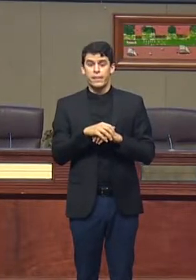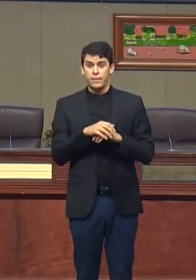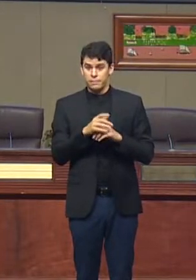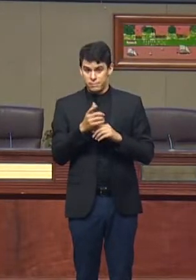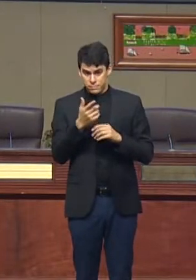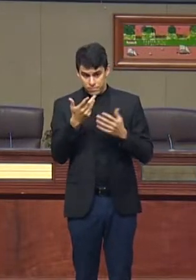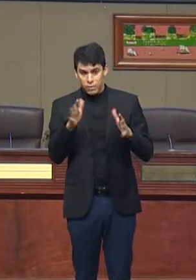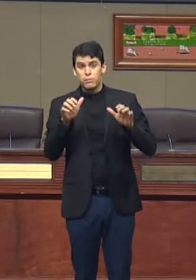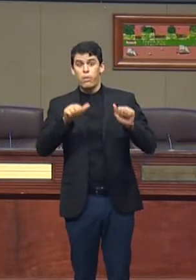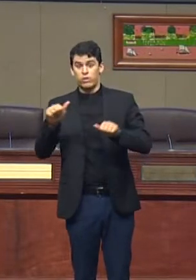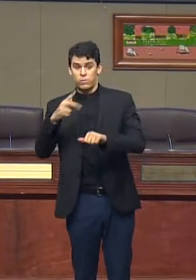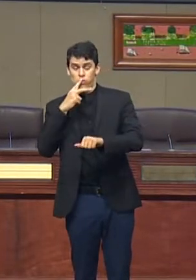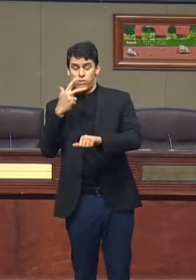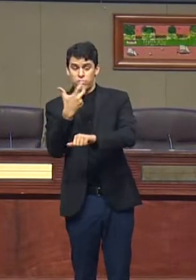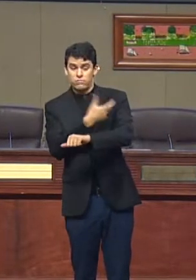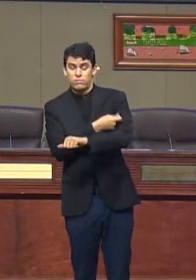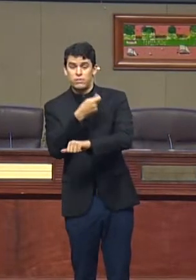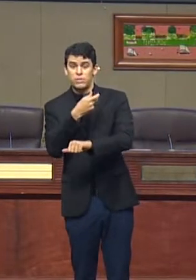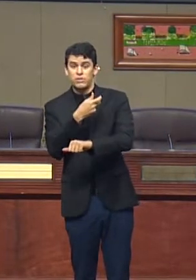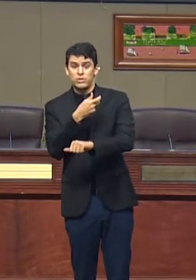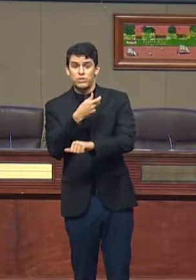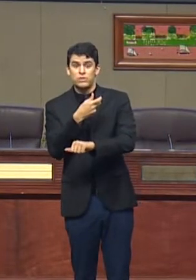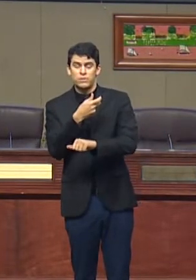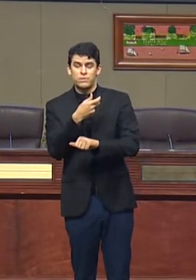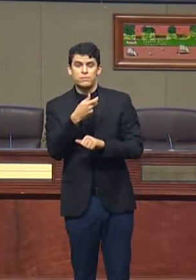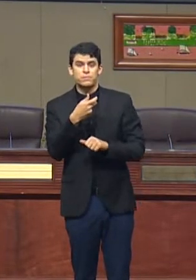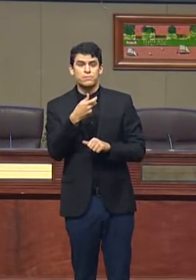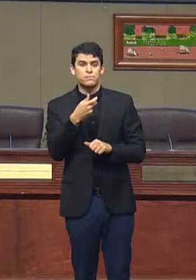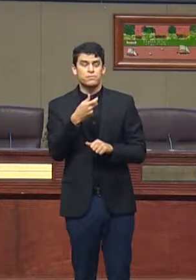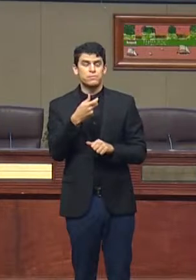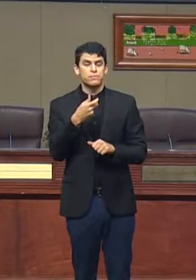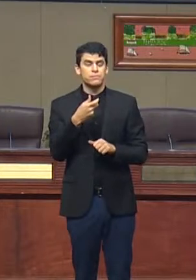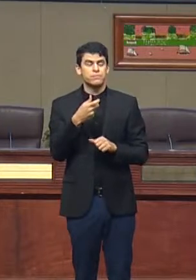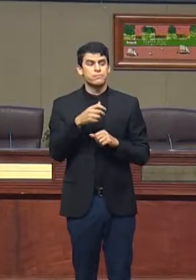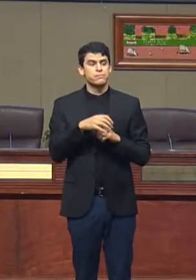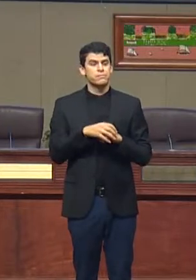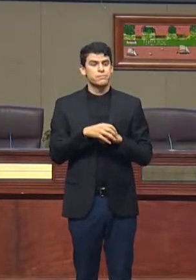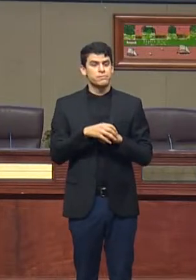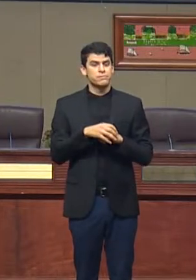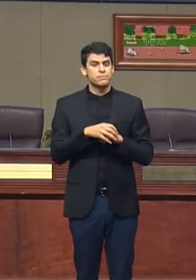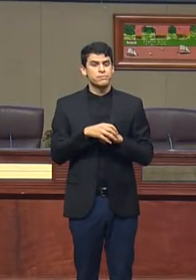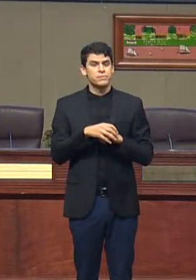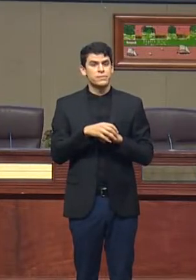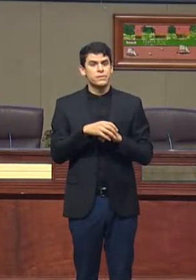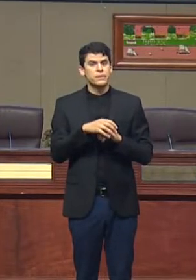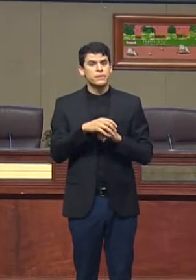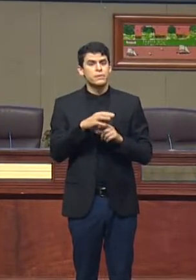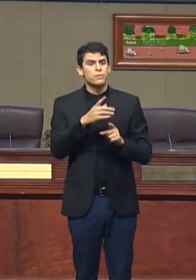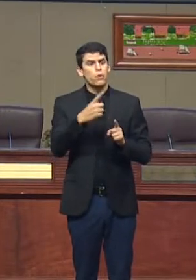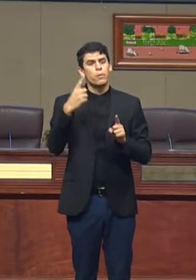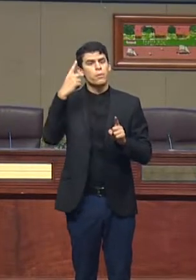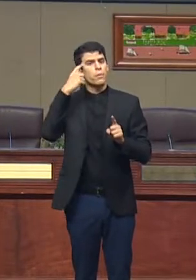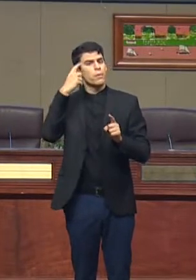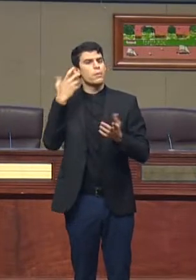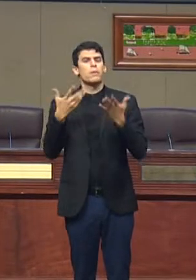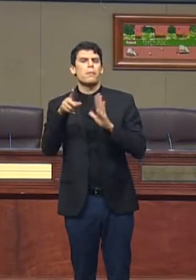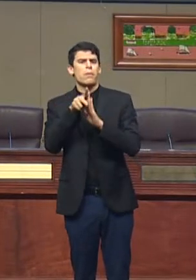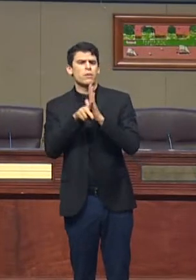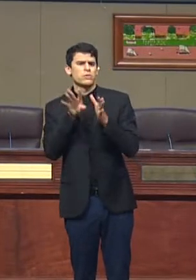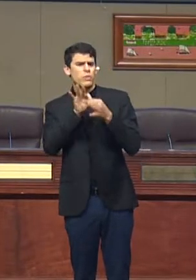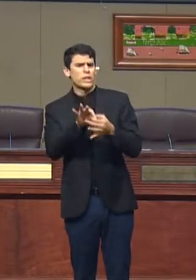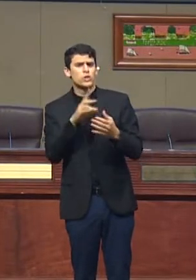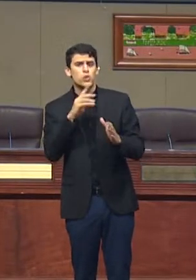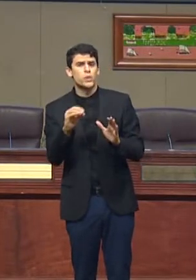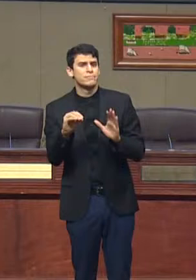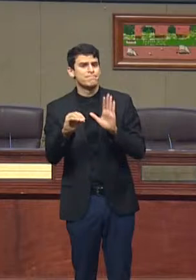vacunarse en vista de una aparente policy de zero waste of vaccines.